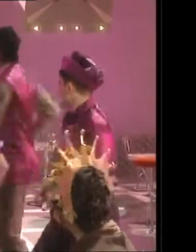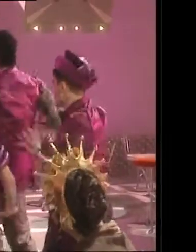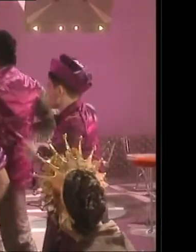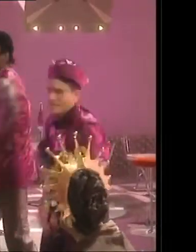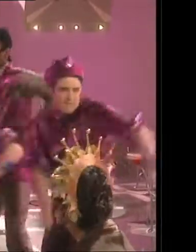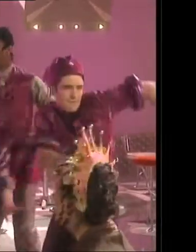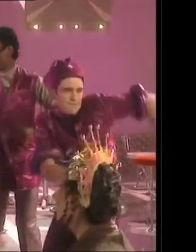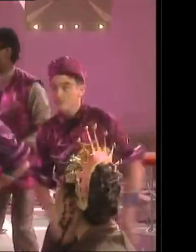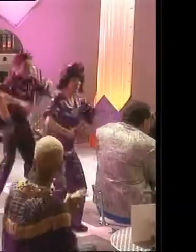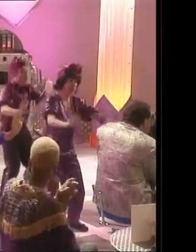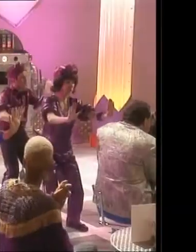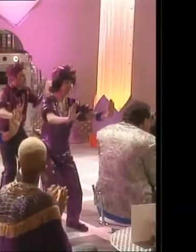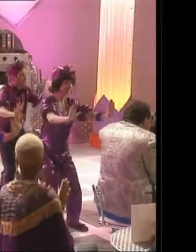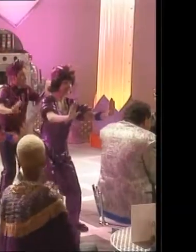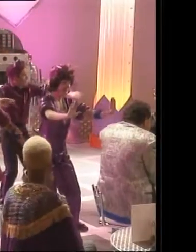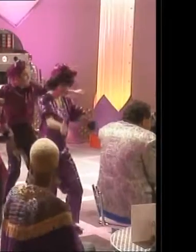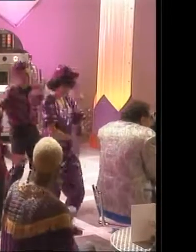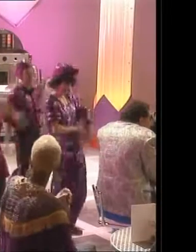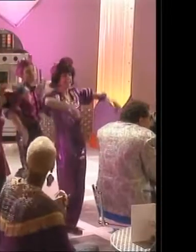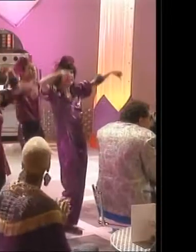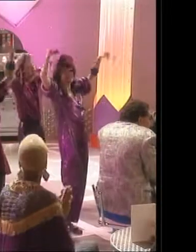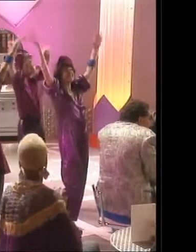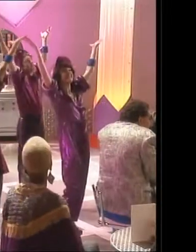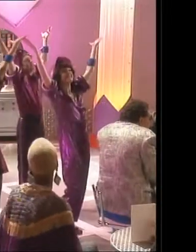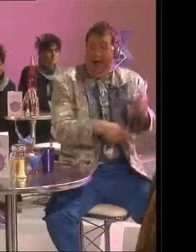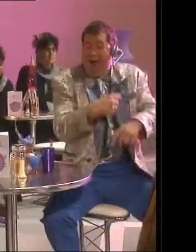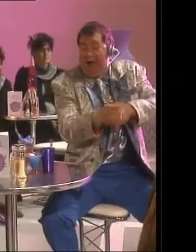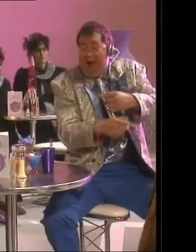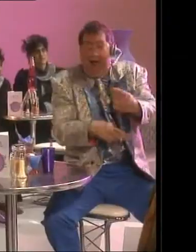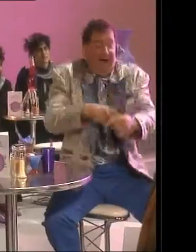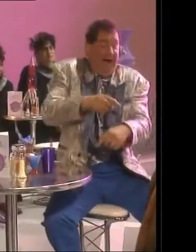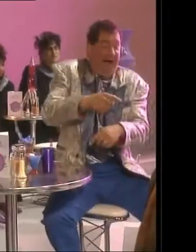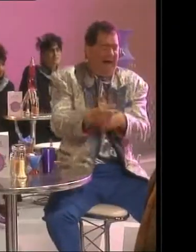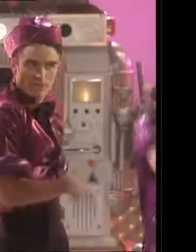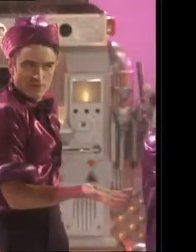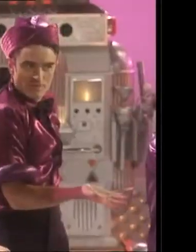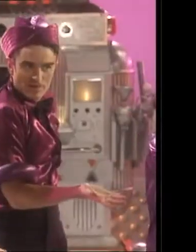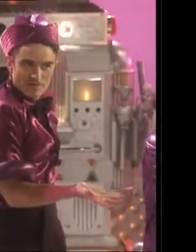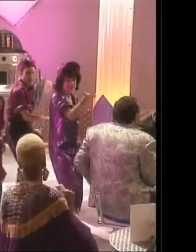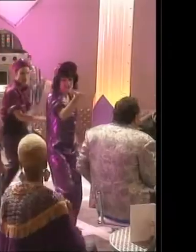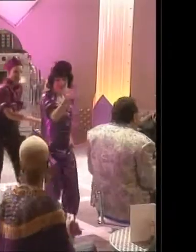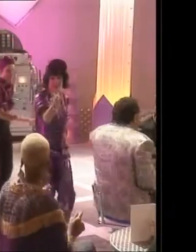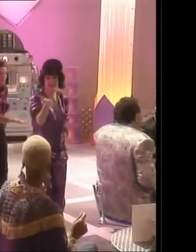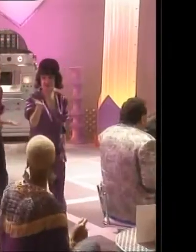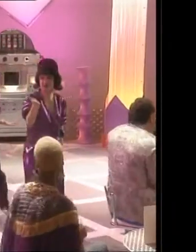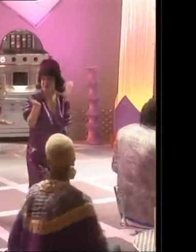Month in, month out, no stopping infinity. Fries bits, just enough to please